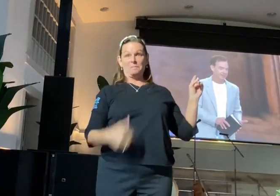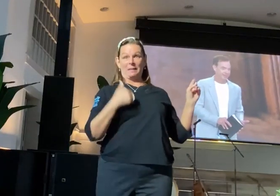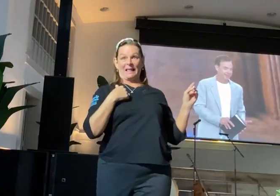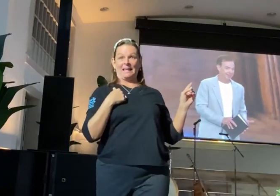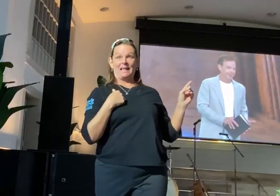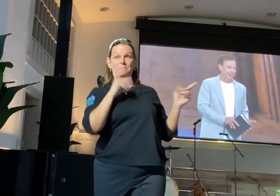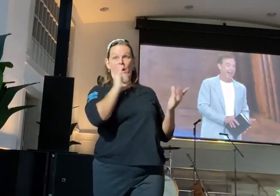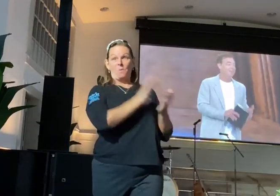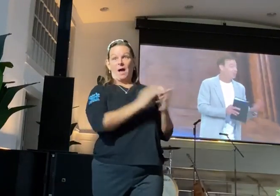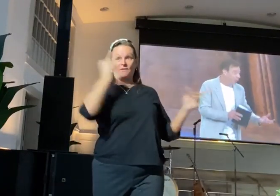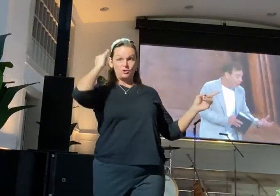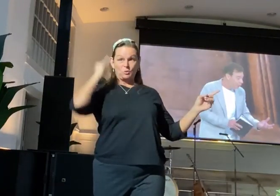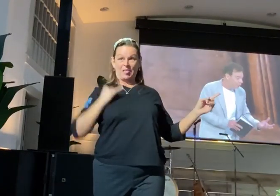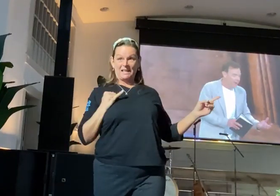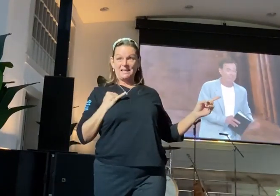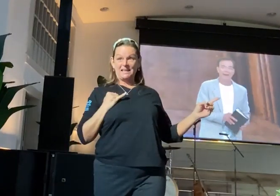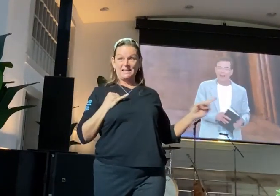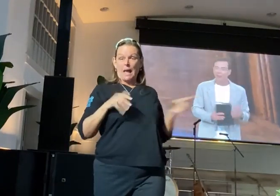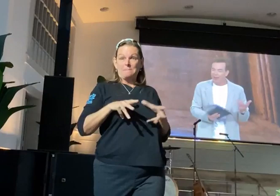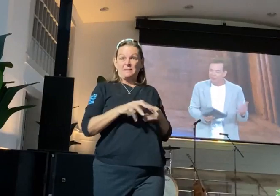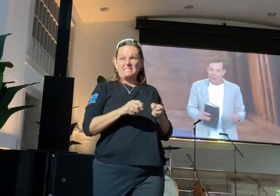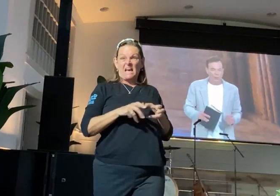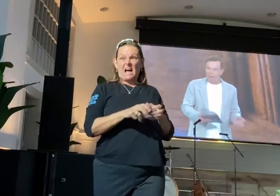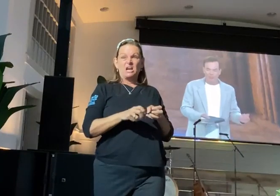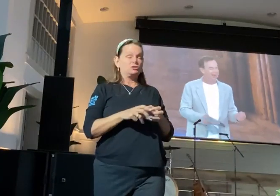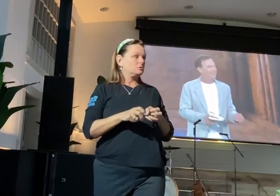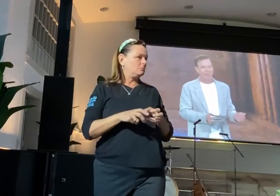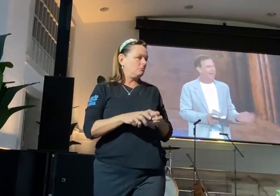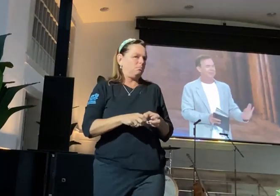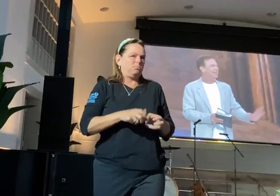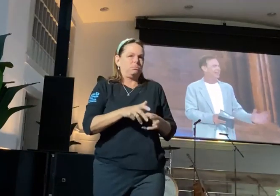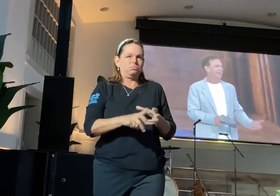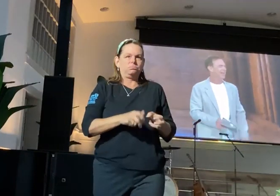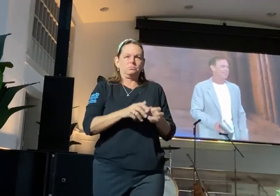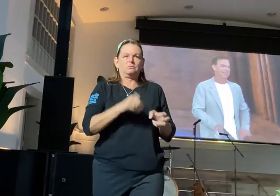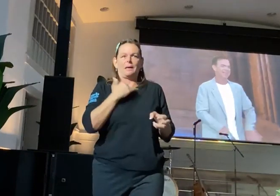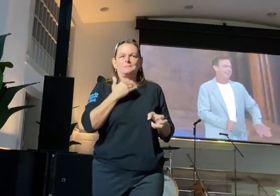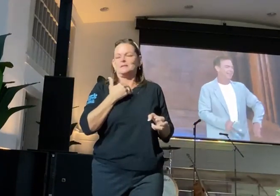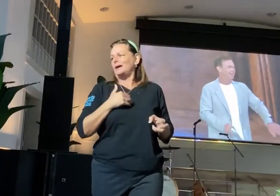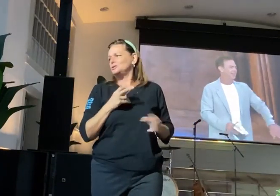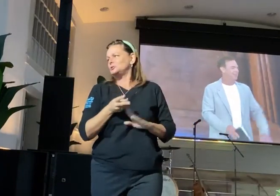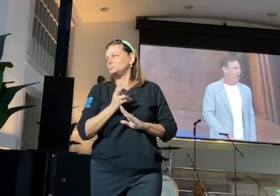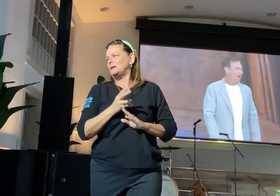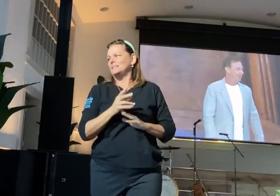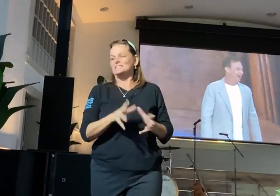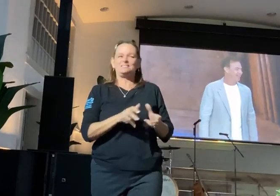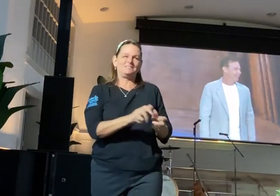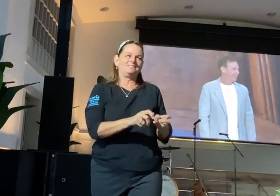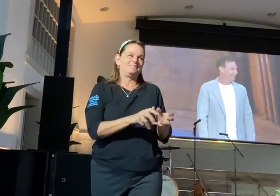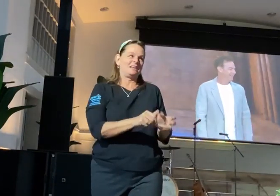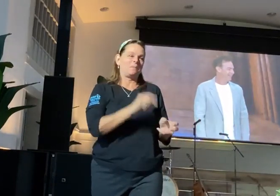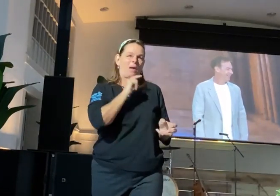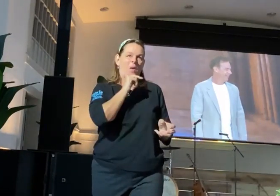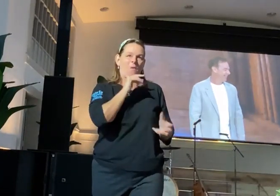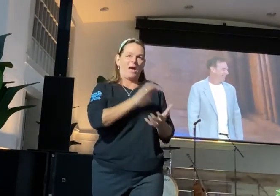Judas's feet. I do, but after about 2 or 3 minutes, I'm like, I'm done. Move on.